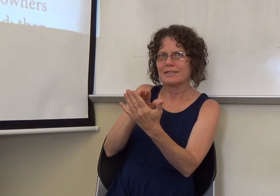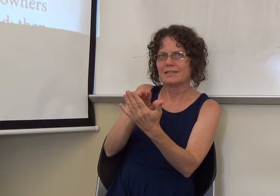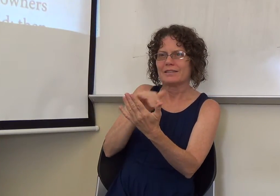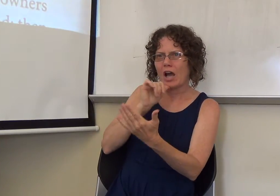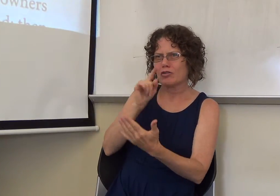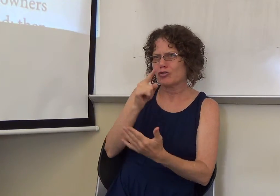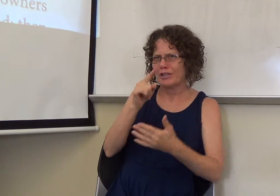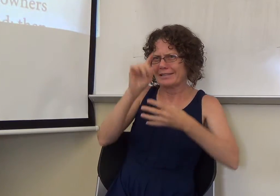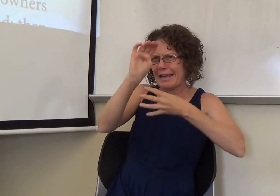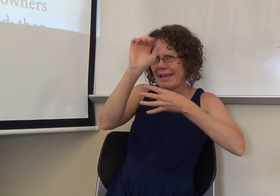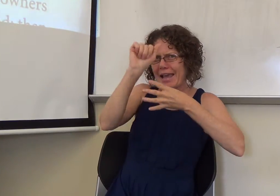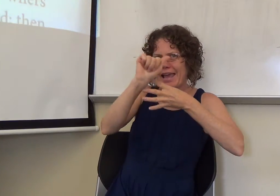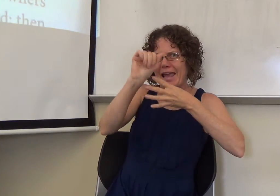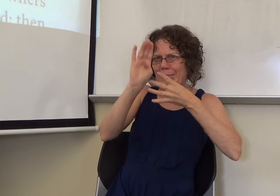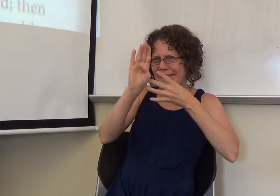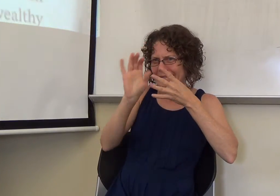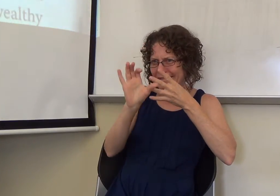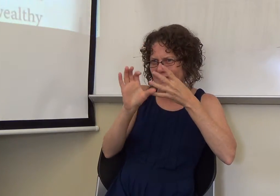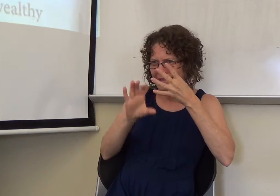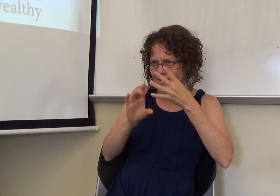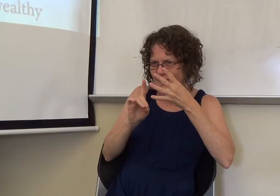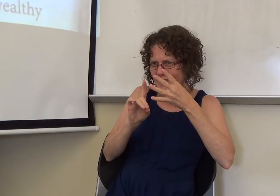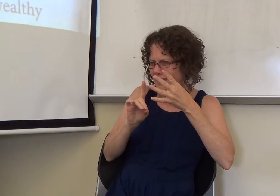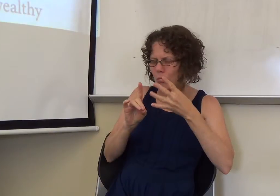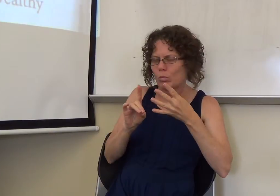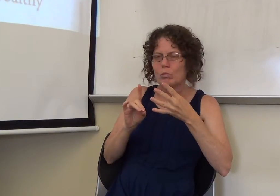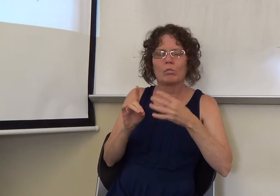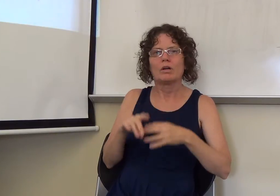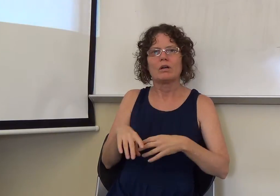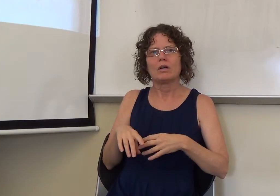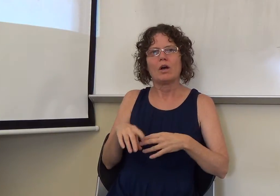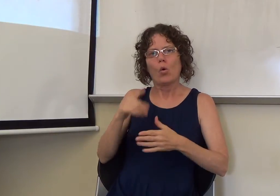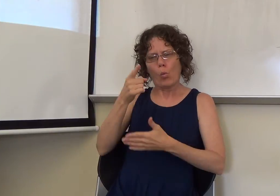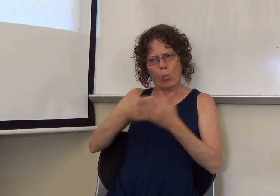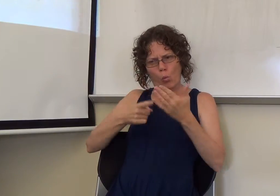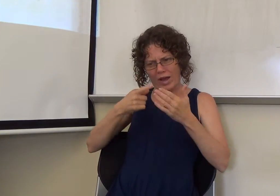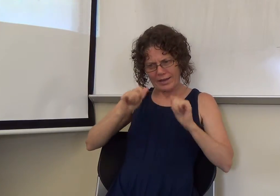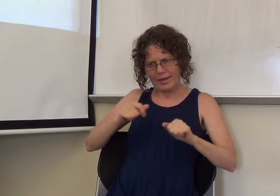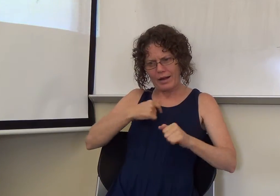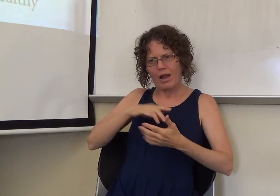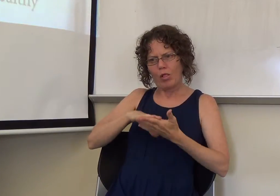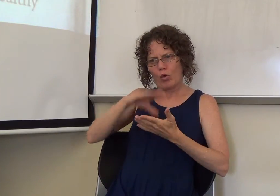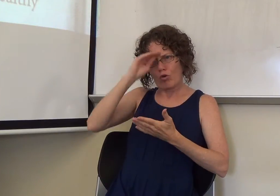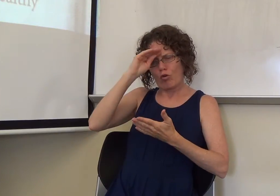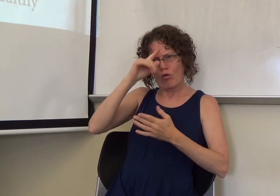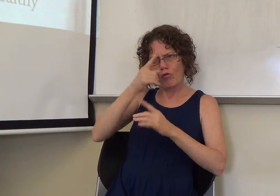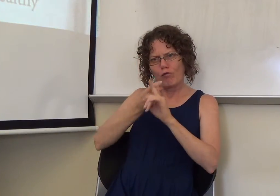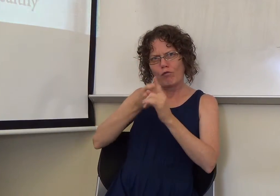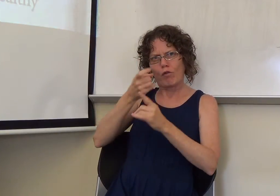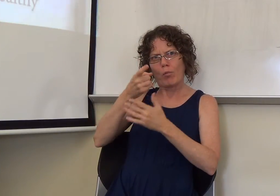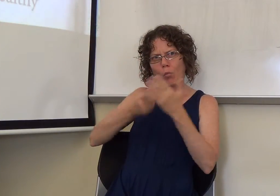D, but what can I learn from what I'm reading, okay? All right,